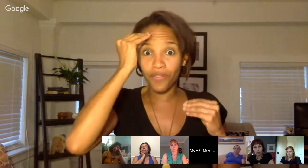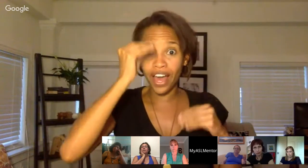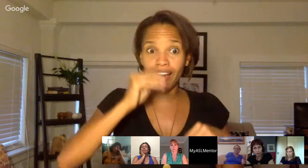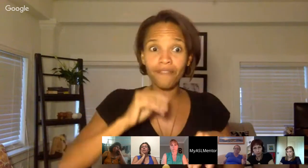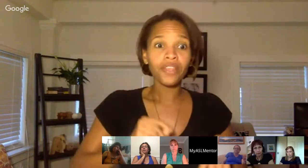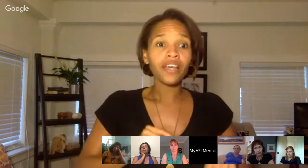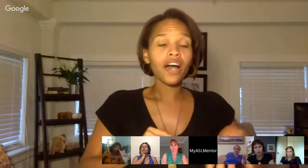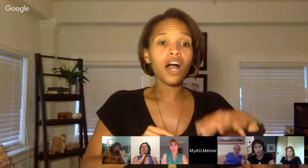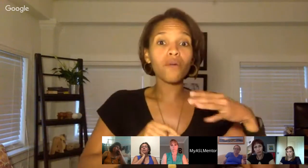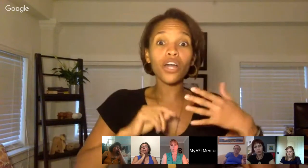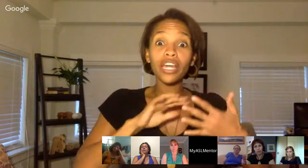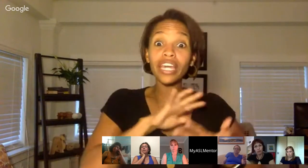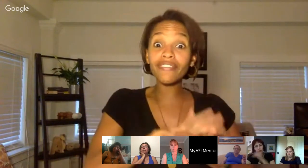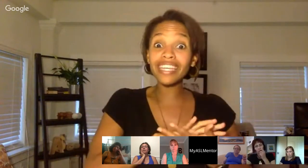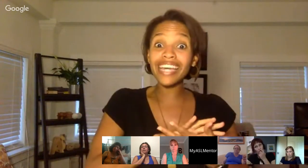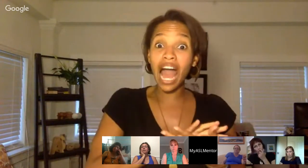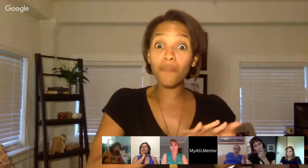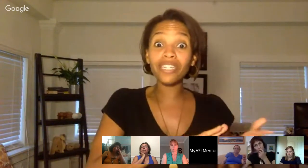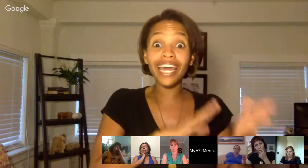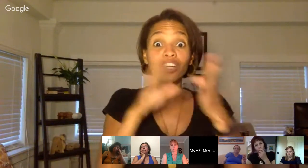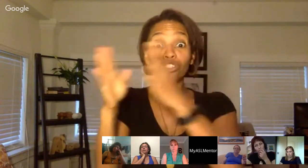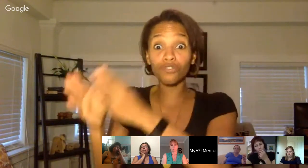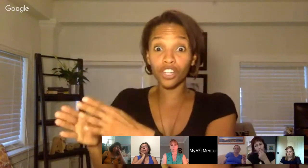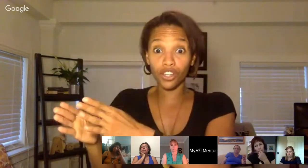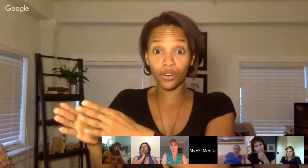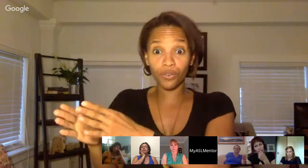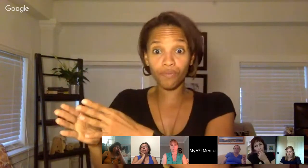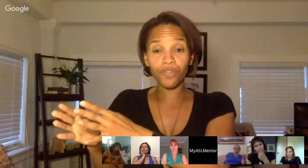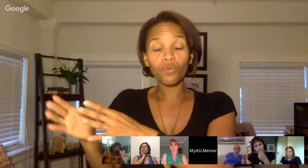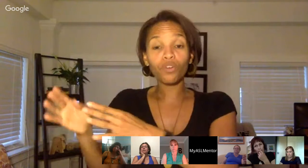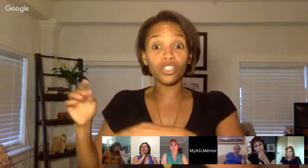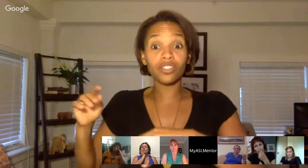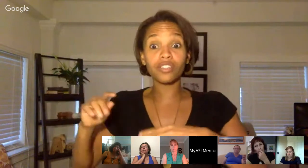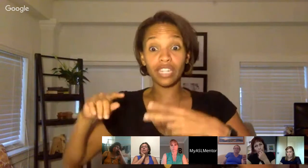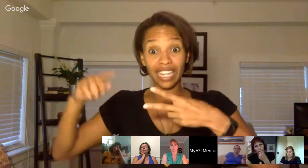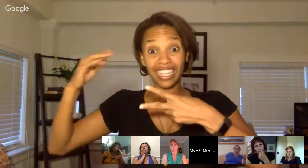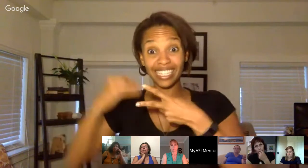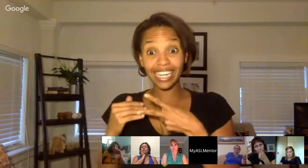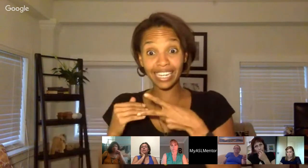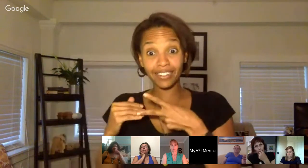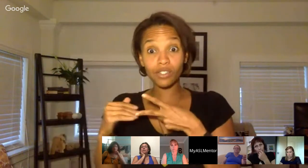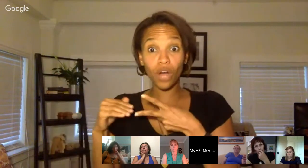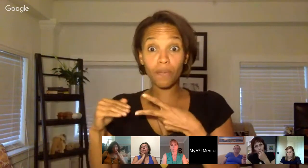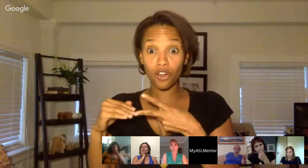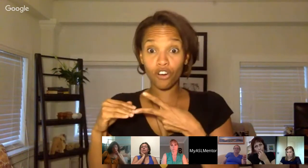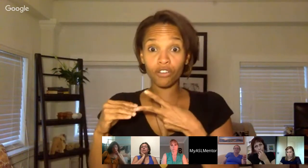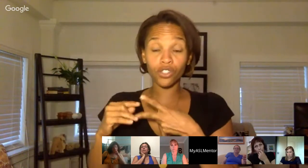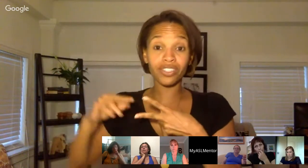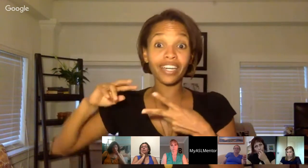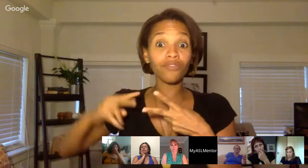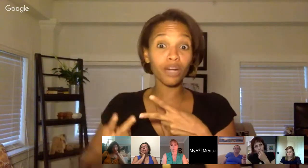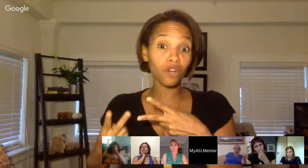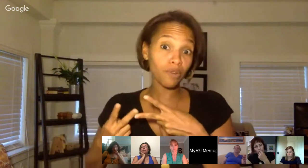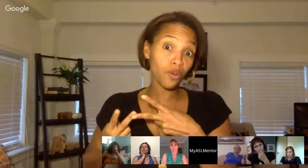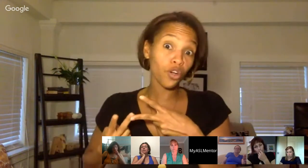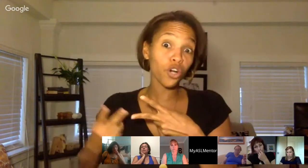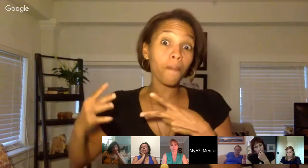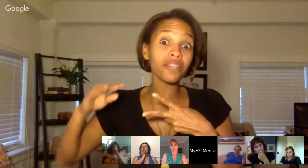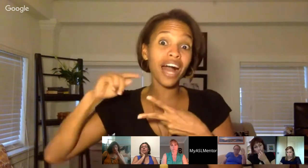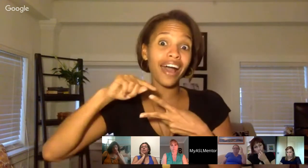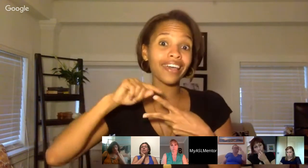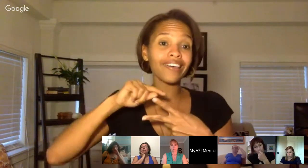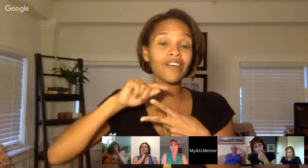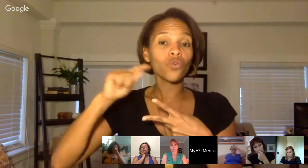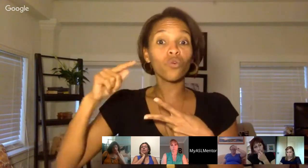Really think about that. In the application video, which is the second webinar, so the second webinar we're